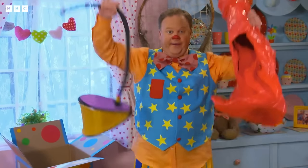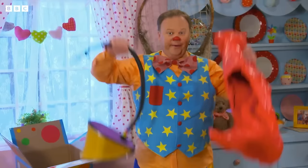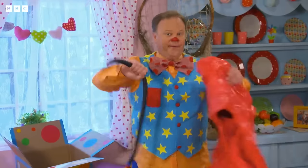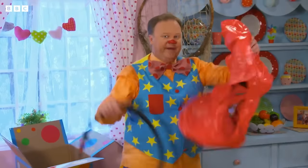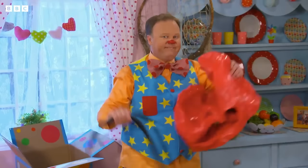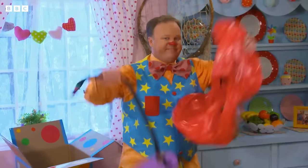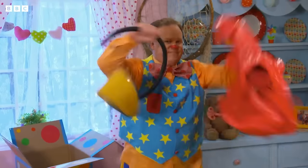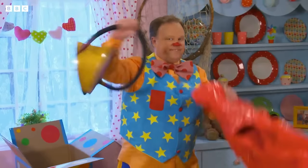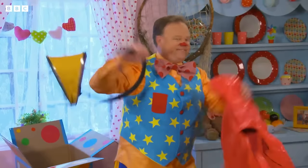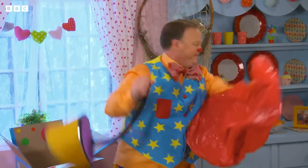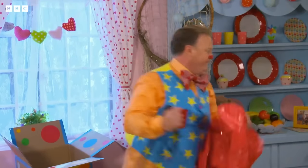Woohoo!